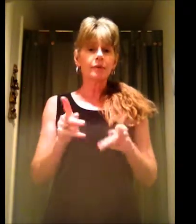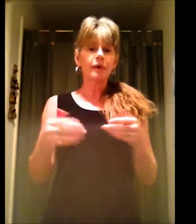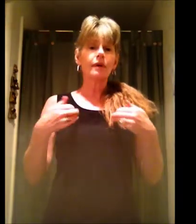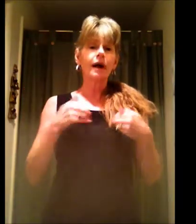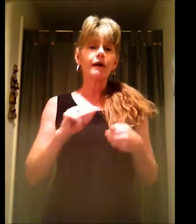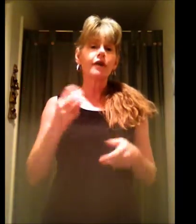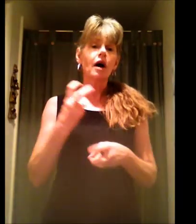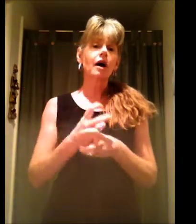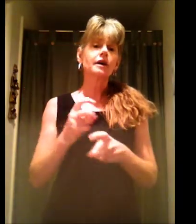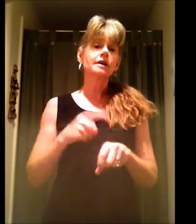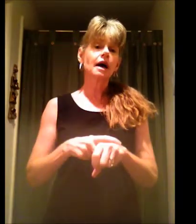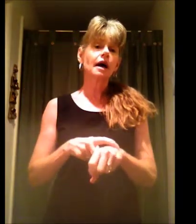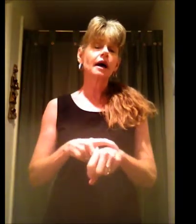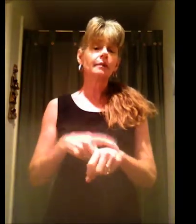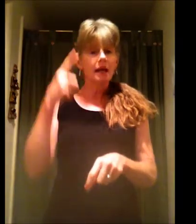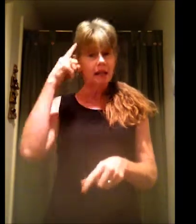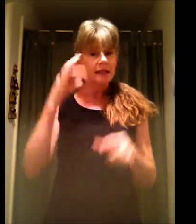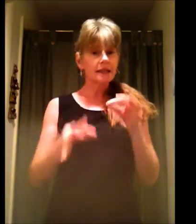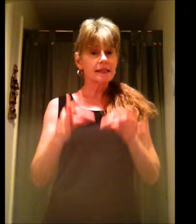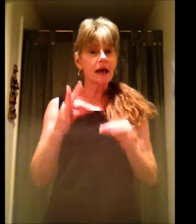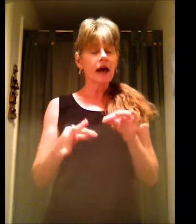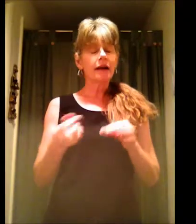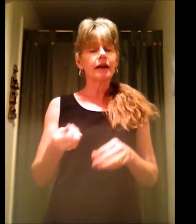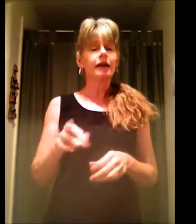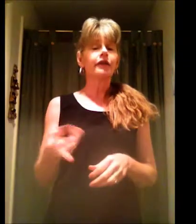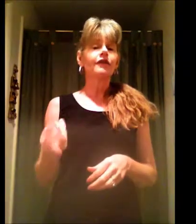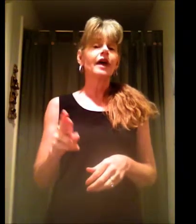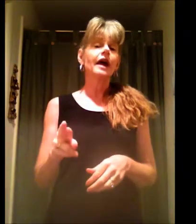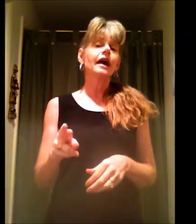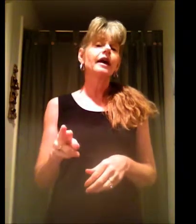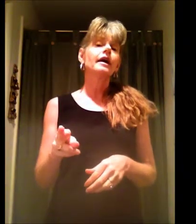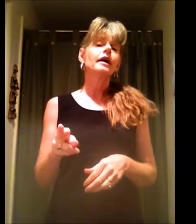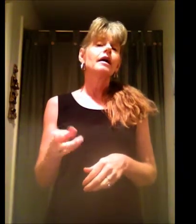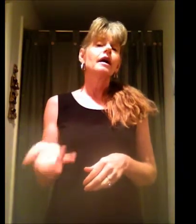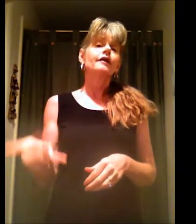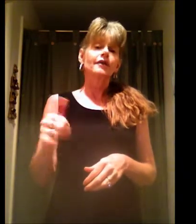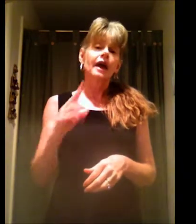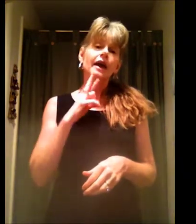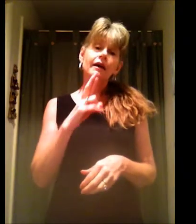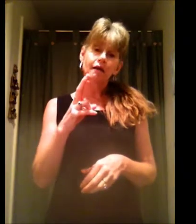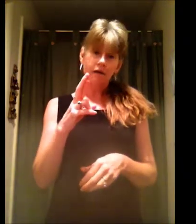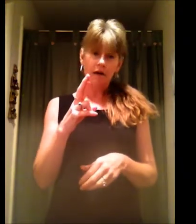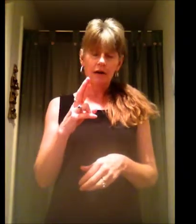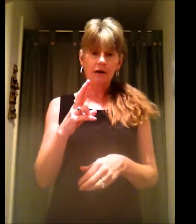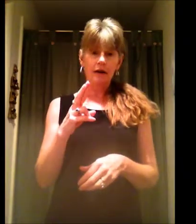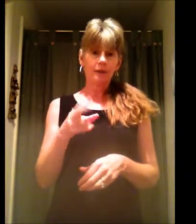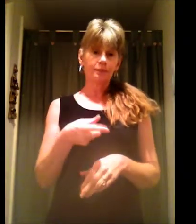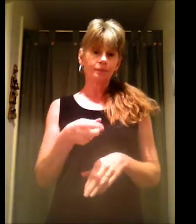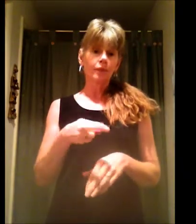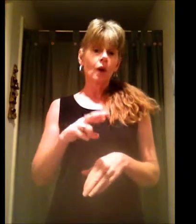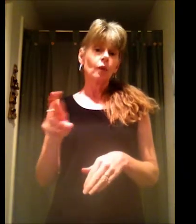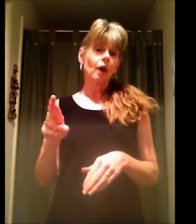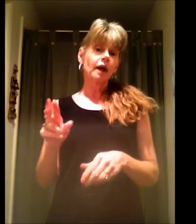people have a hard time deciding if they are